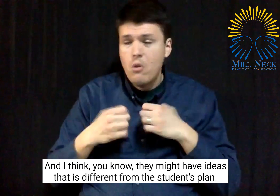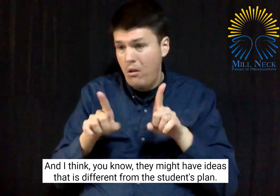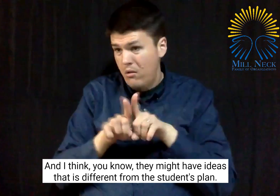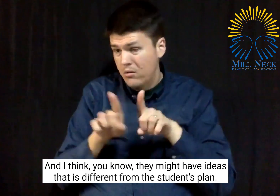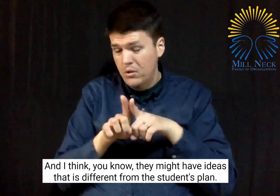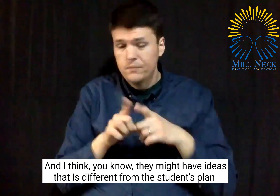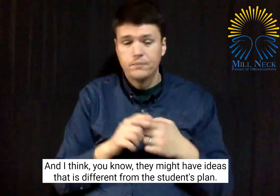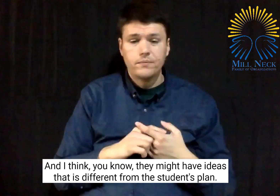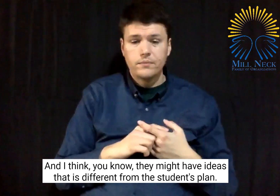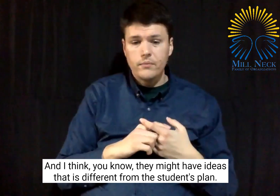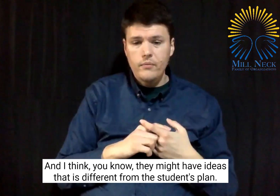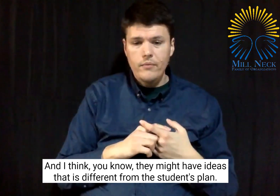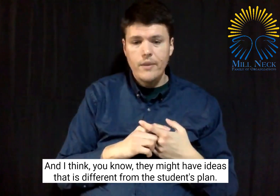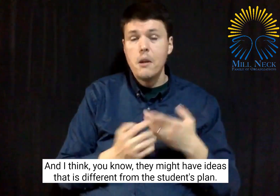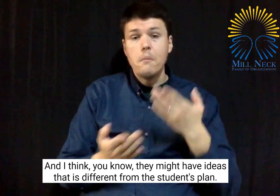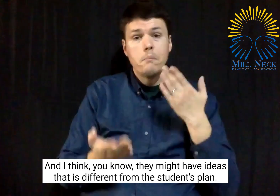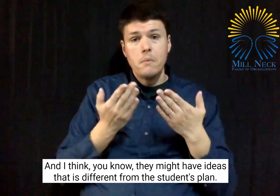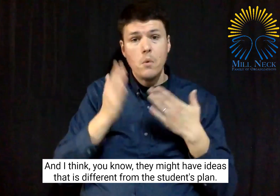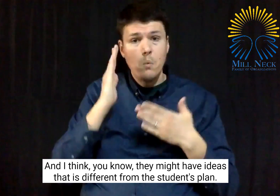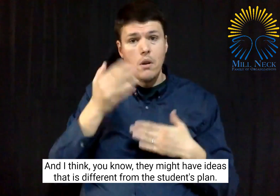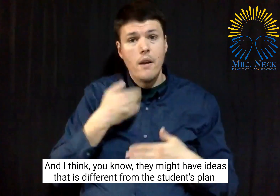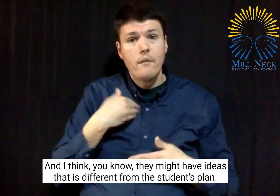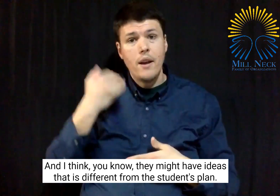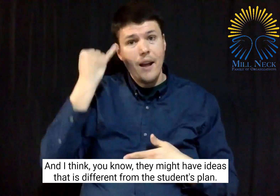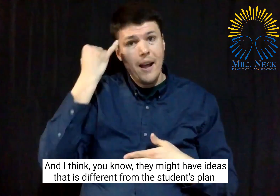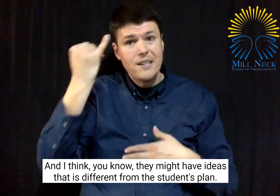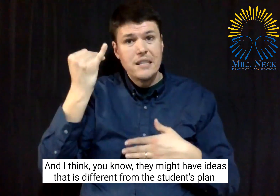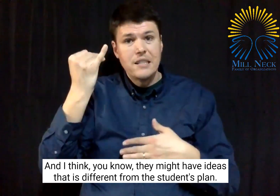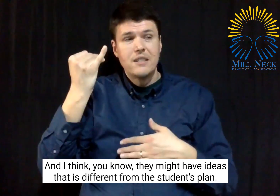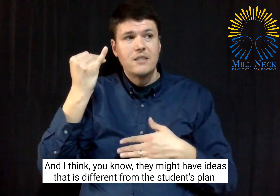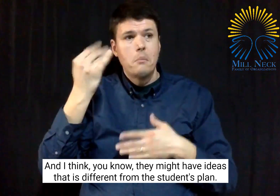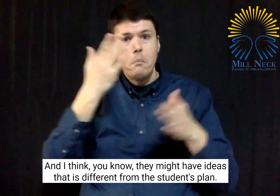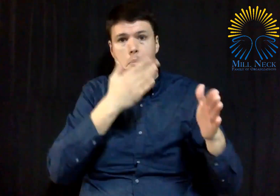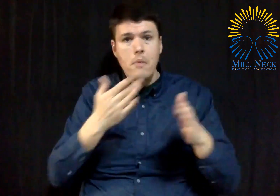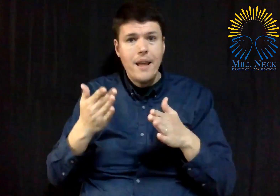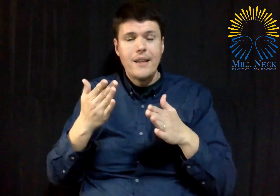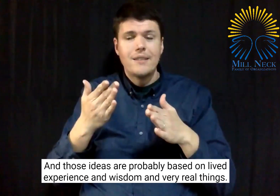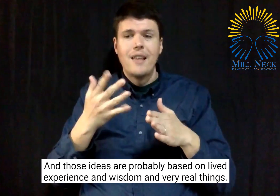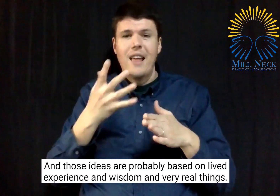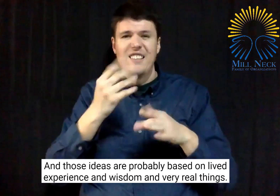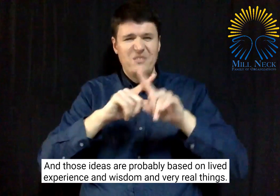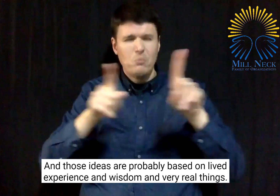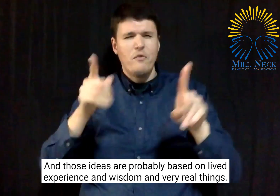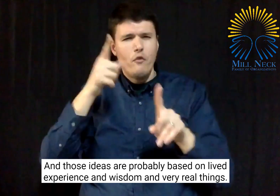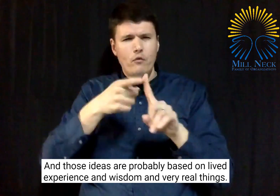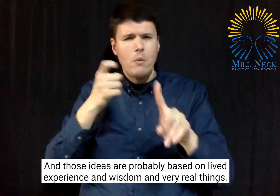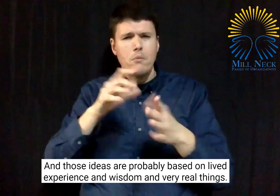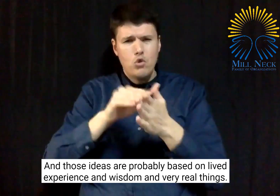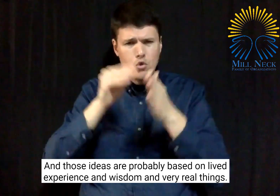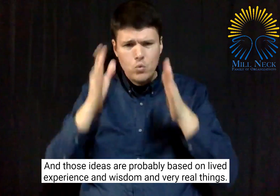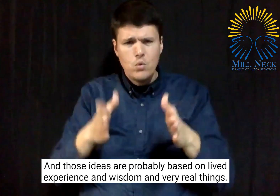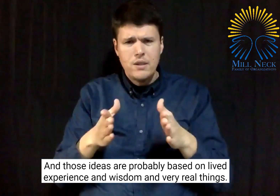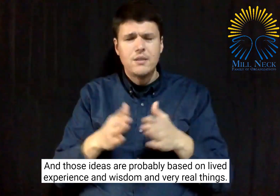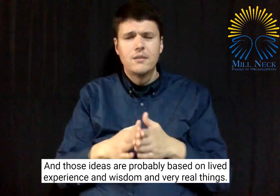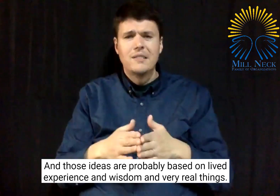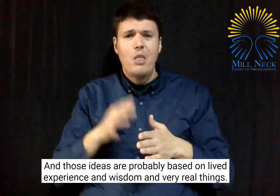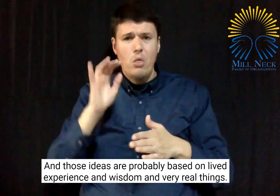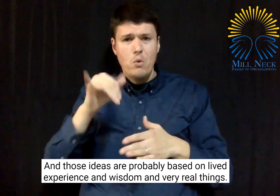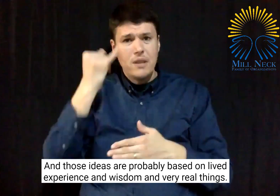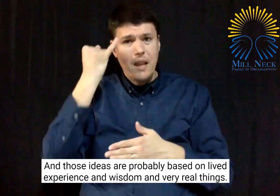think, they might have ideas that is different from the student's plan. And those ideas are probably based on lived